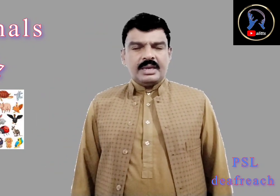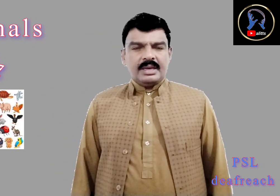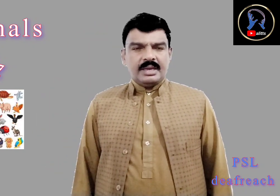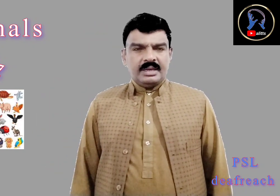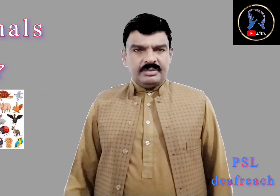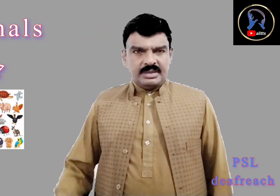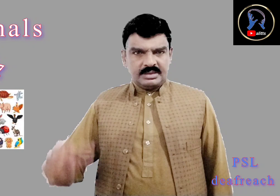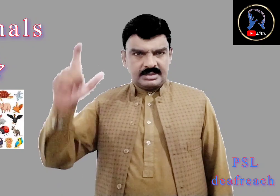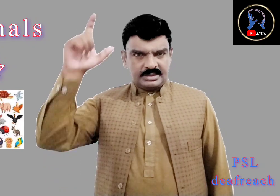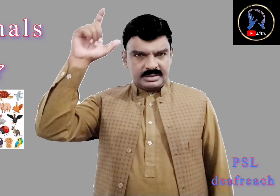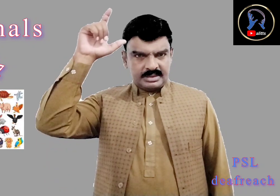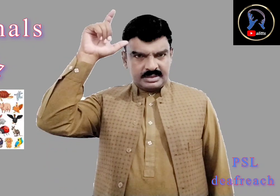animals